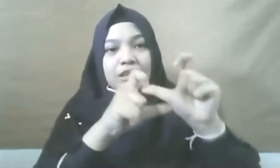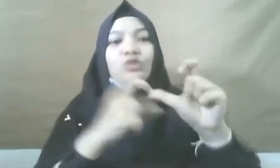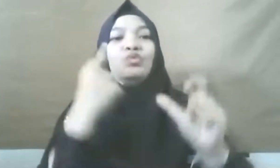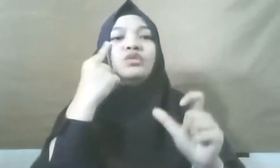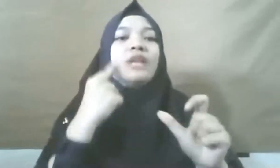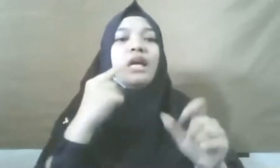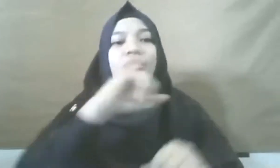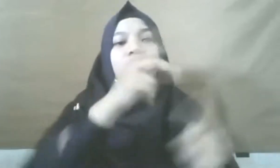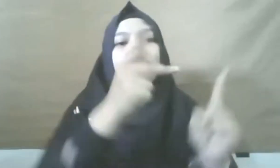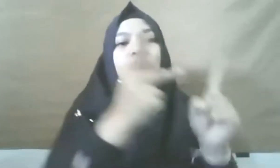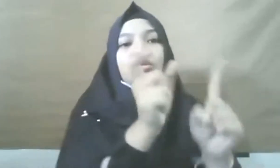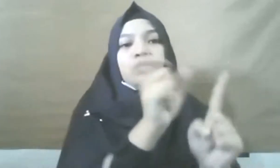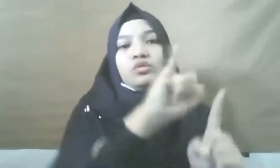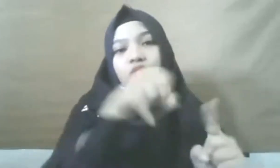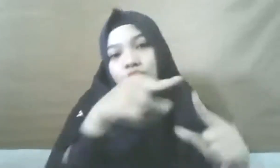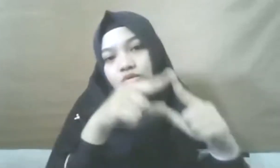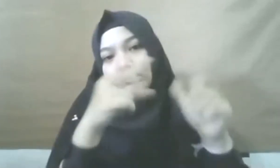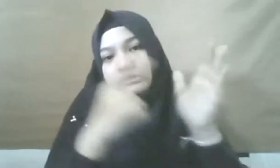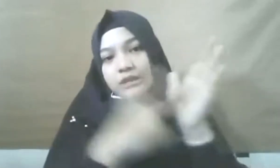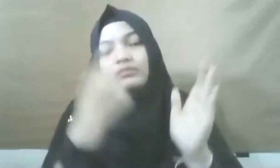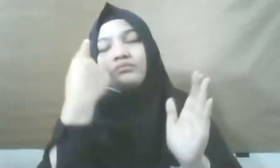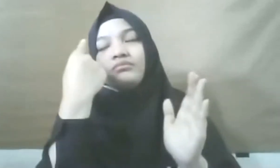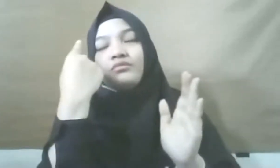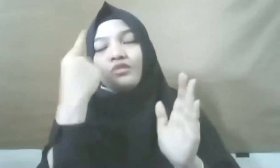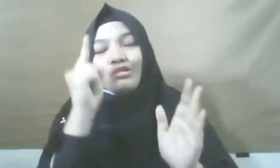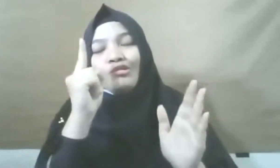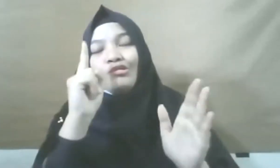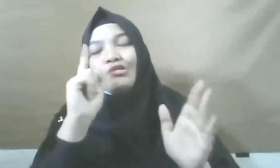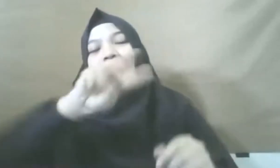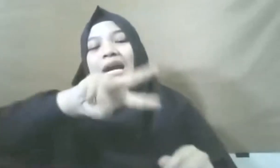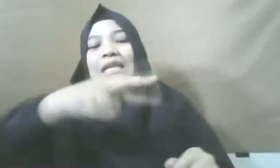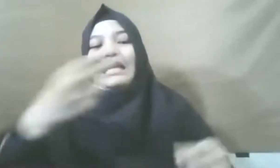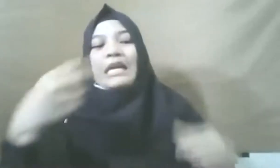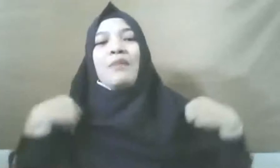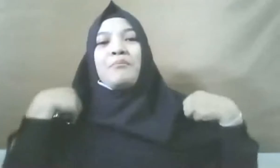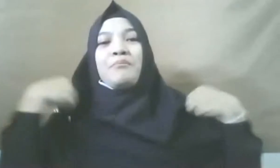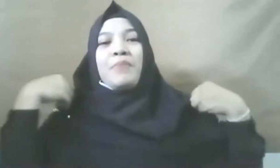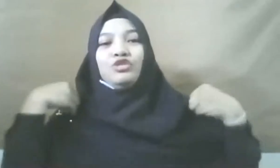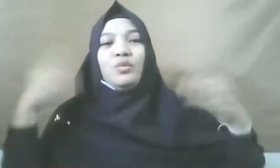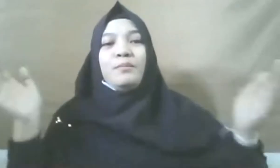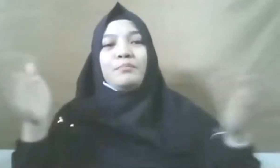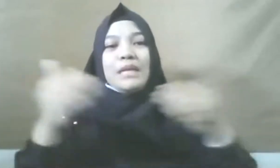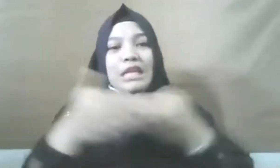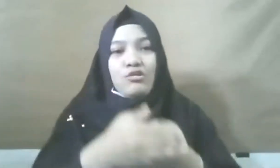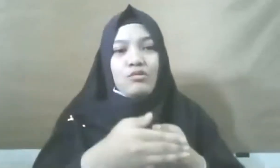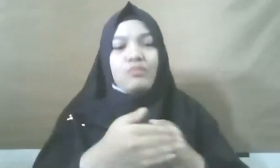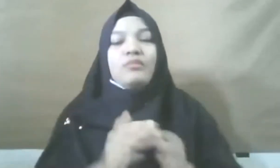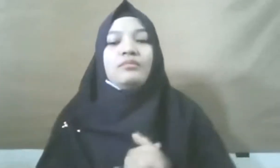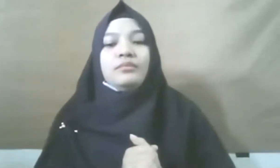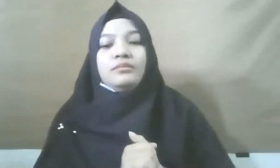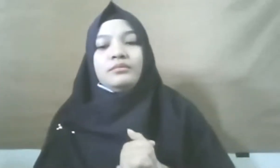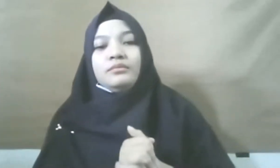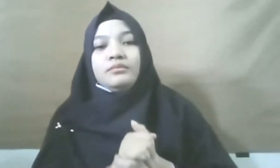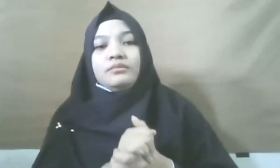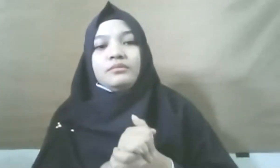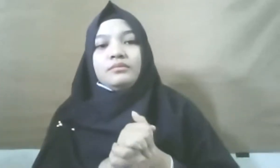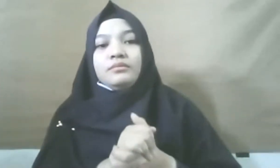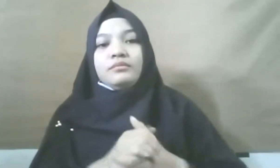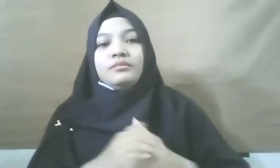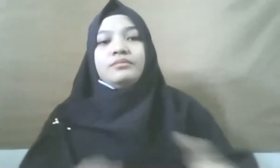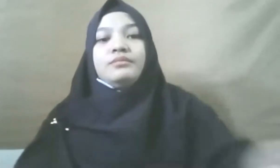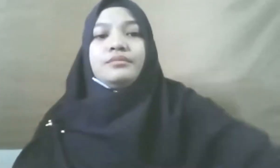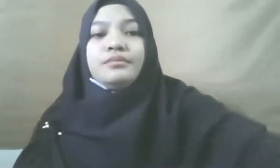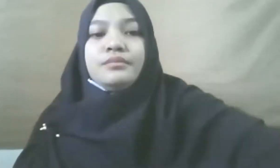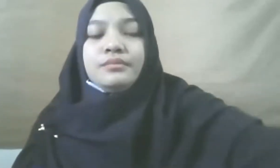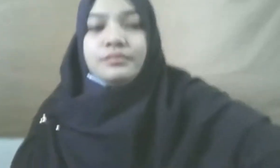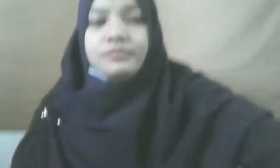can't protect very well from COVID-19. The lack of other resources, such as having adequate soap, having adequate